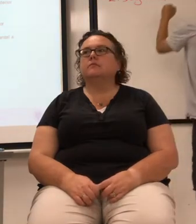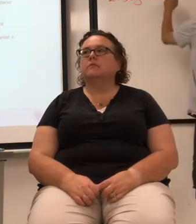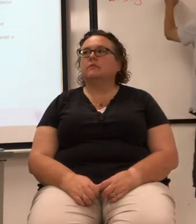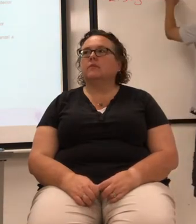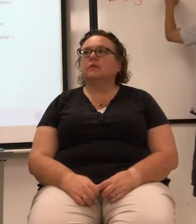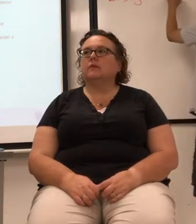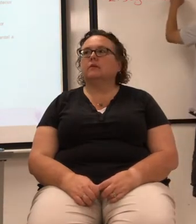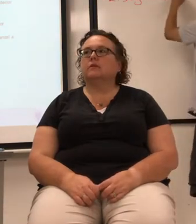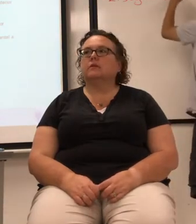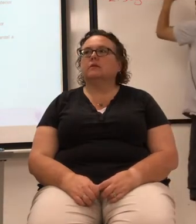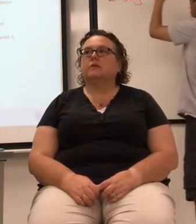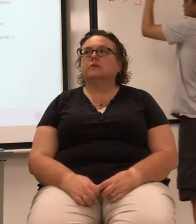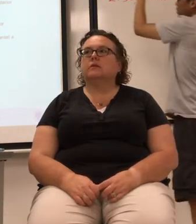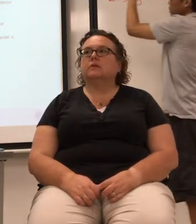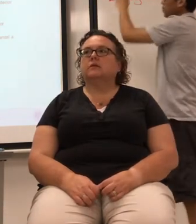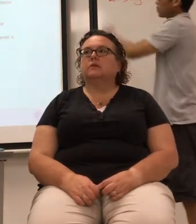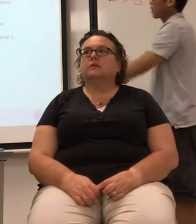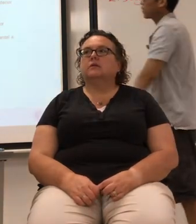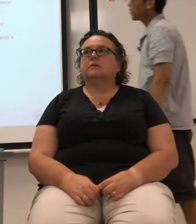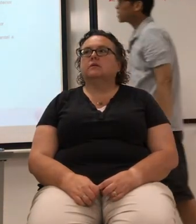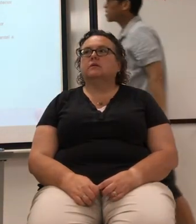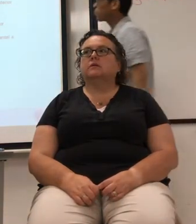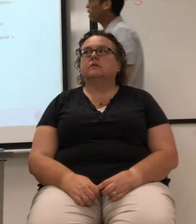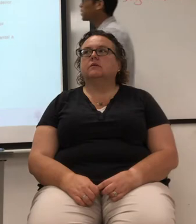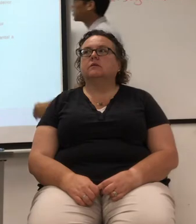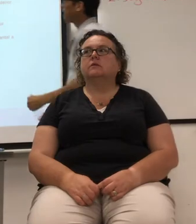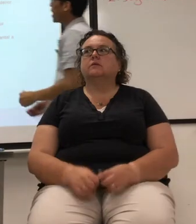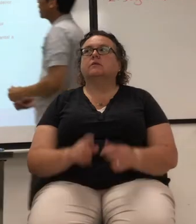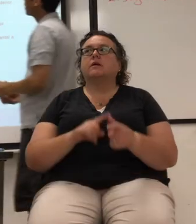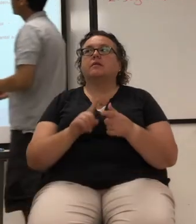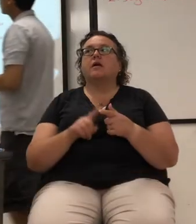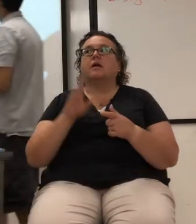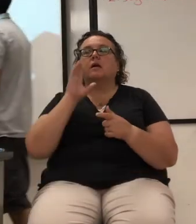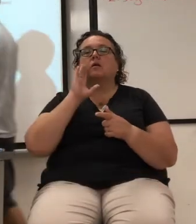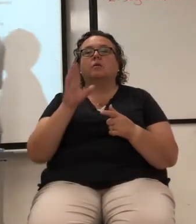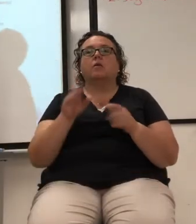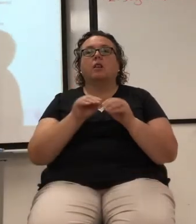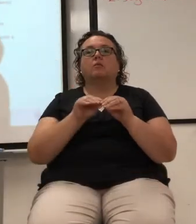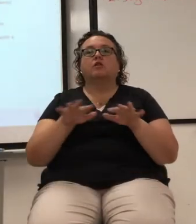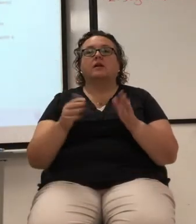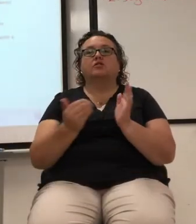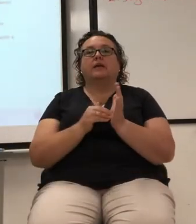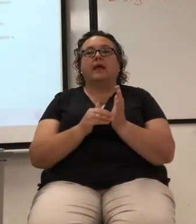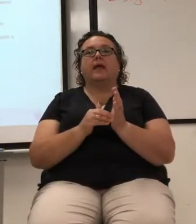Segmental artery. You know, then it's going to branch again